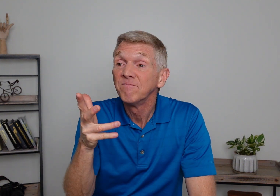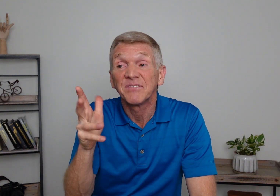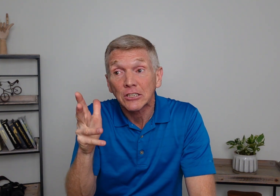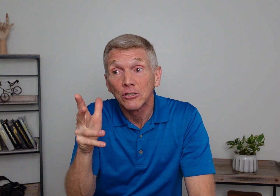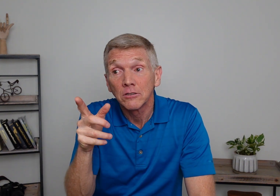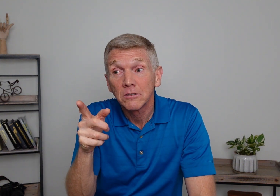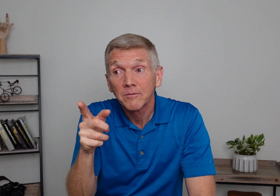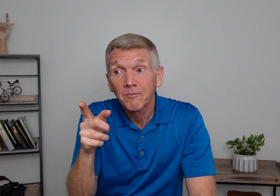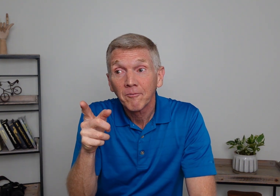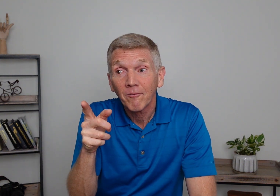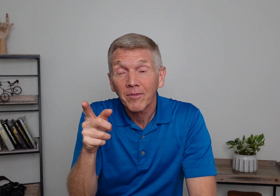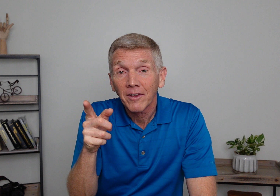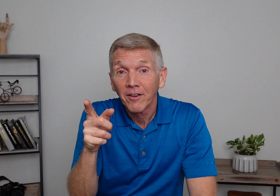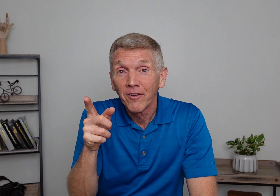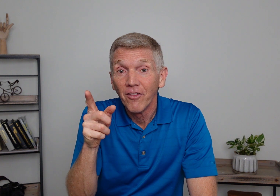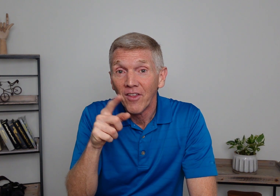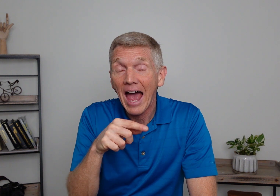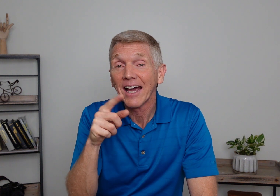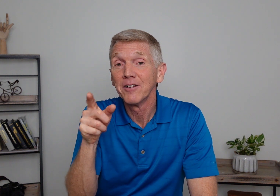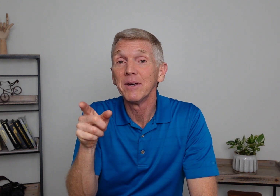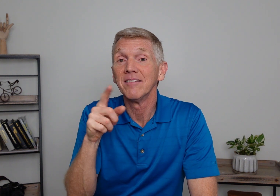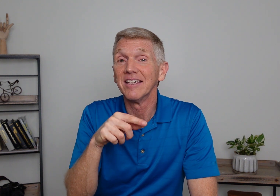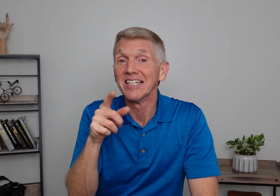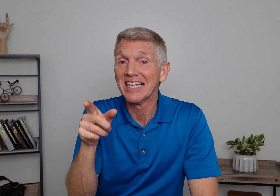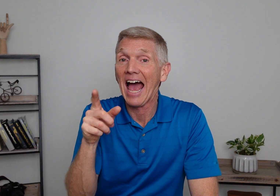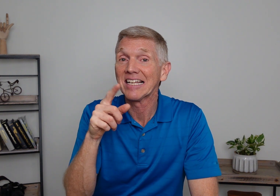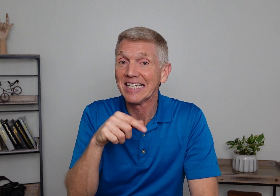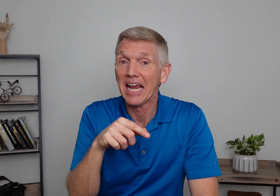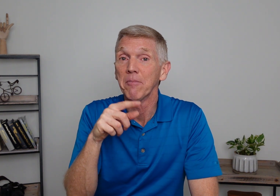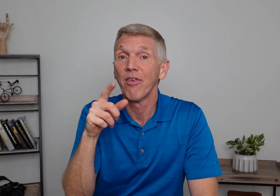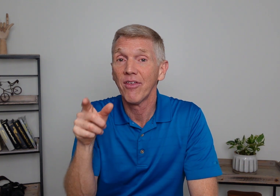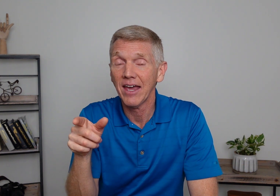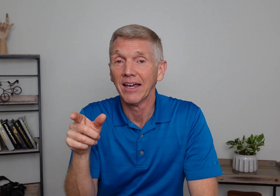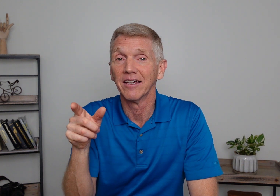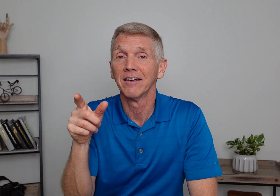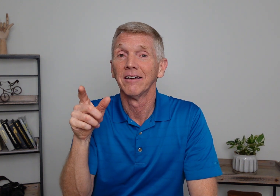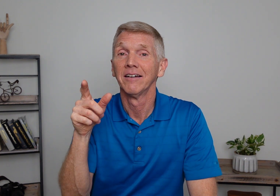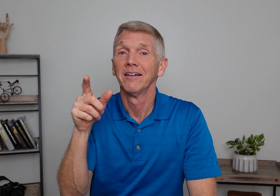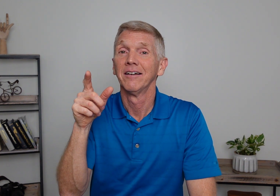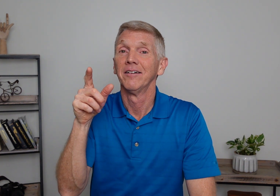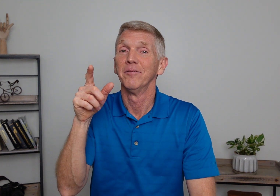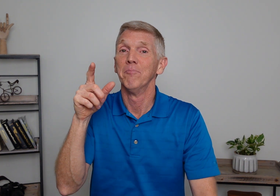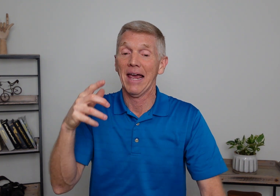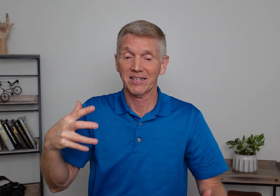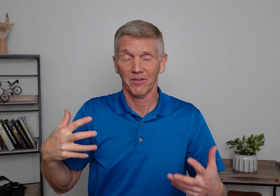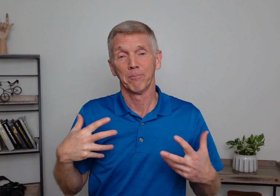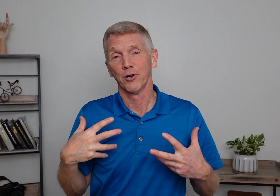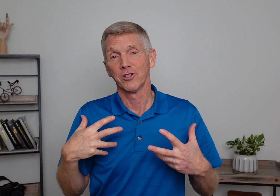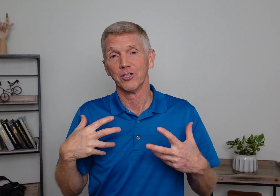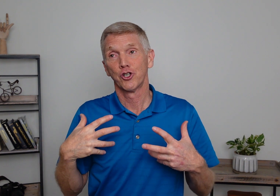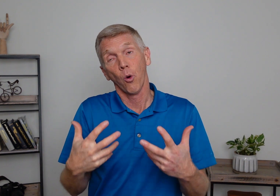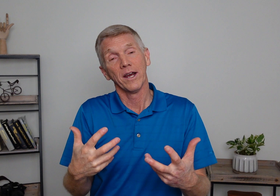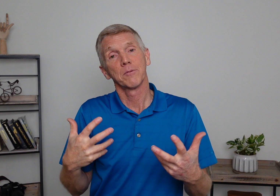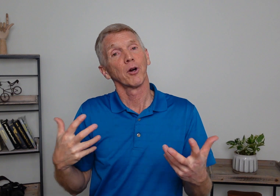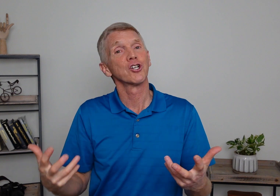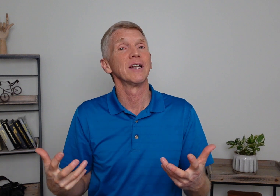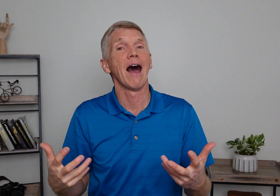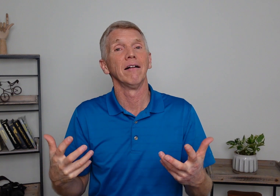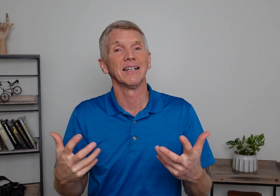that could mean the exact same thing based on the person's choice, personality, how